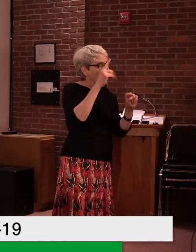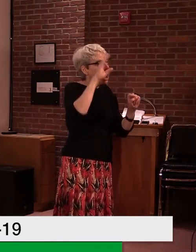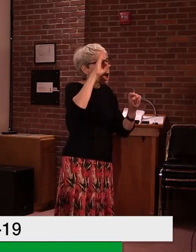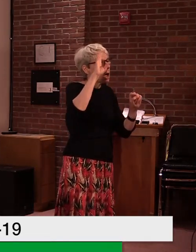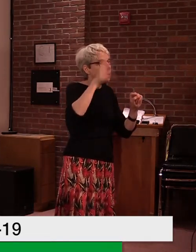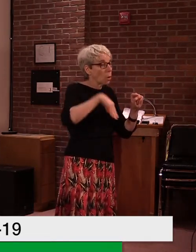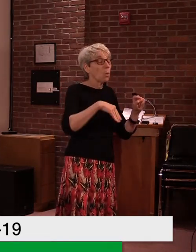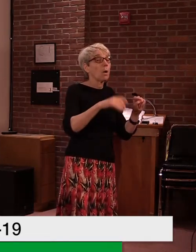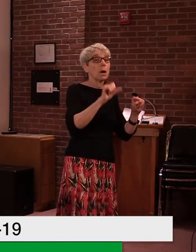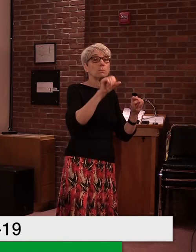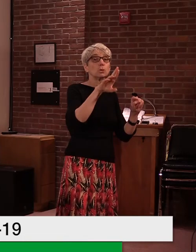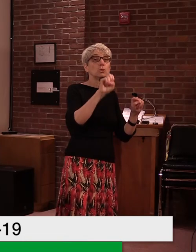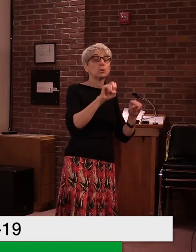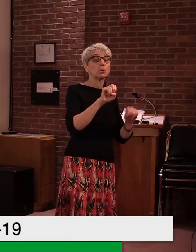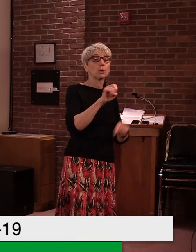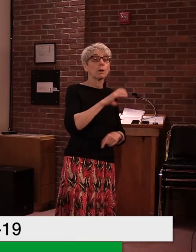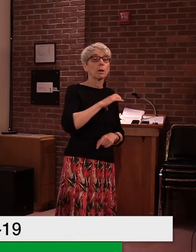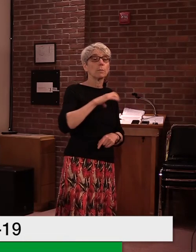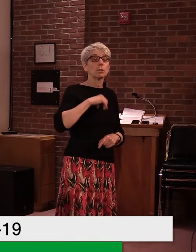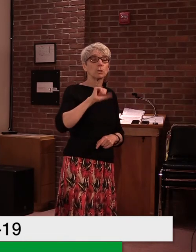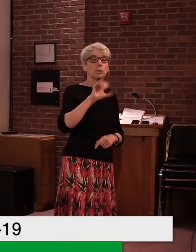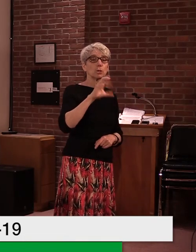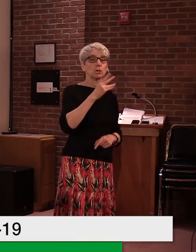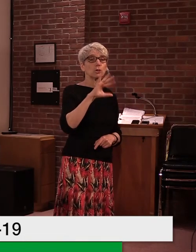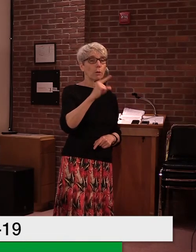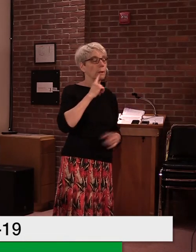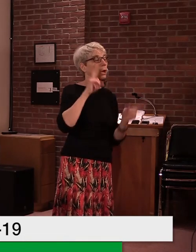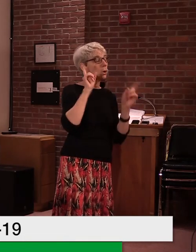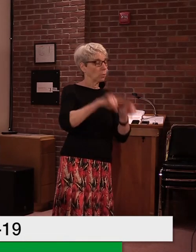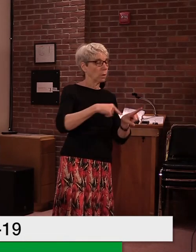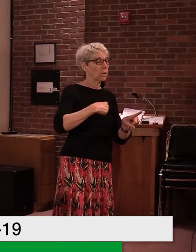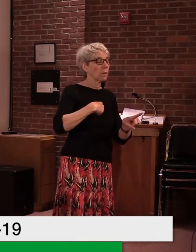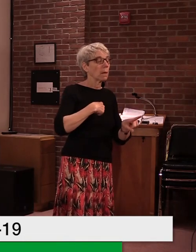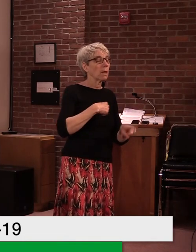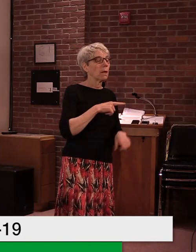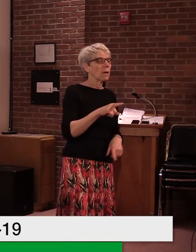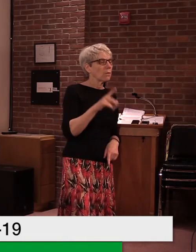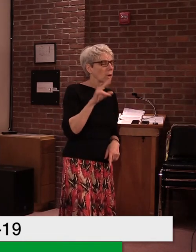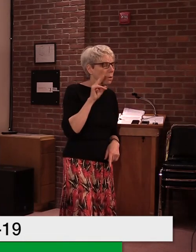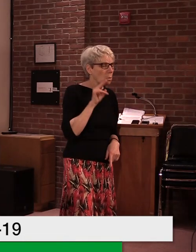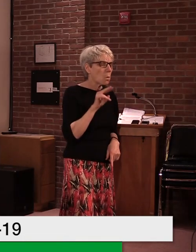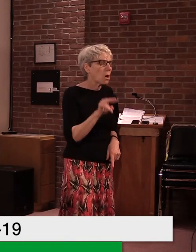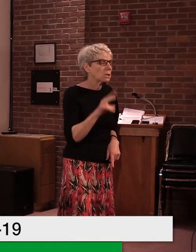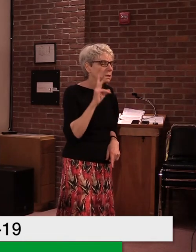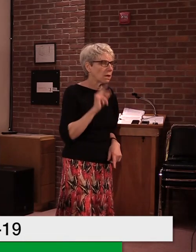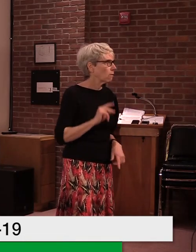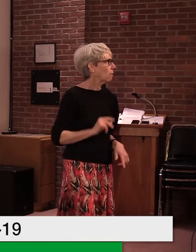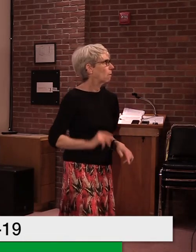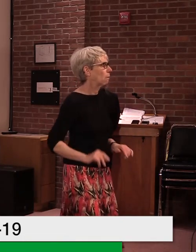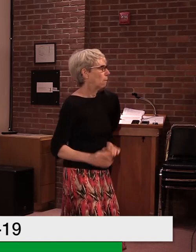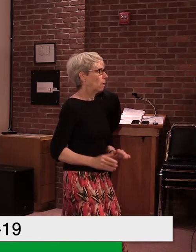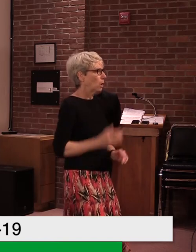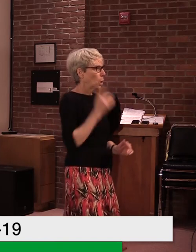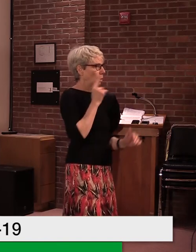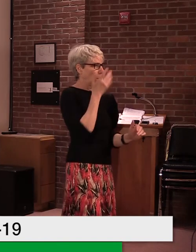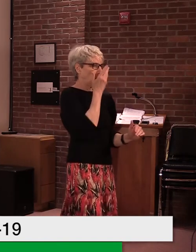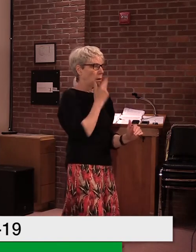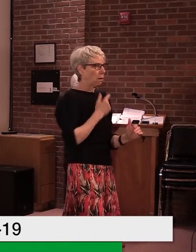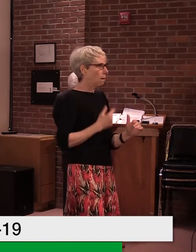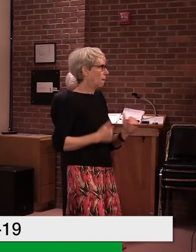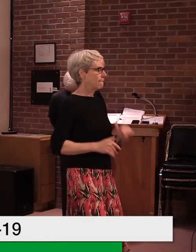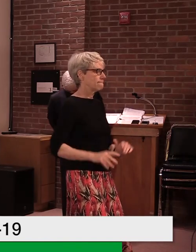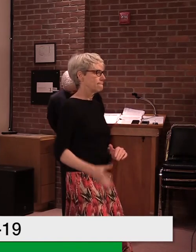will attest to this. What the officers are looking for are called furtive movements, and that you know, no